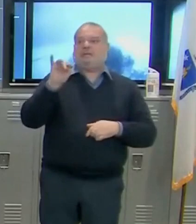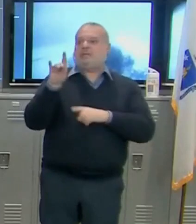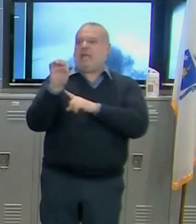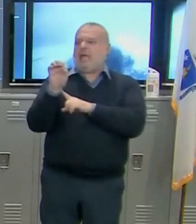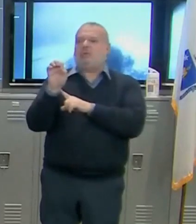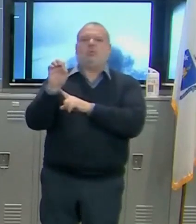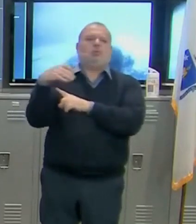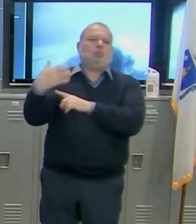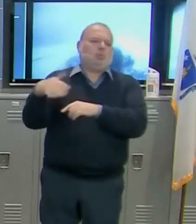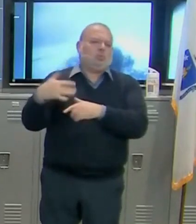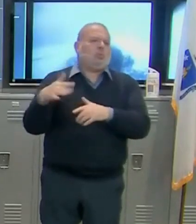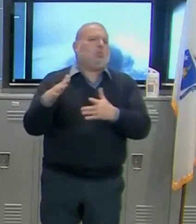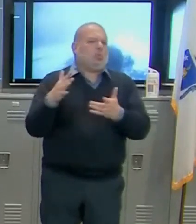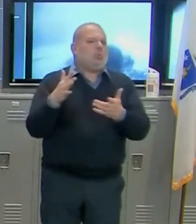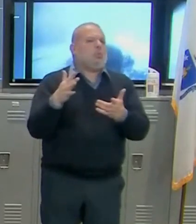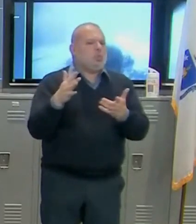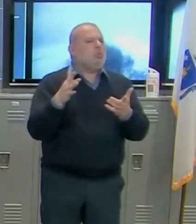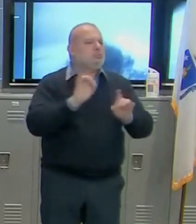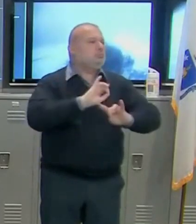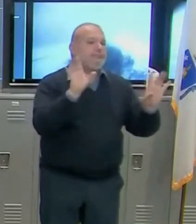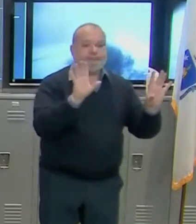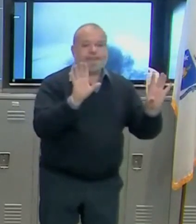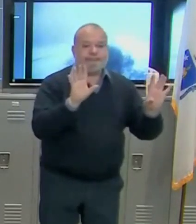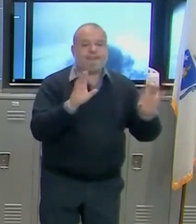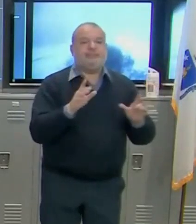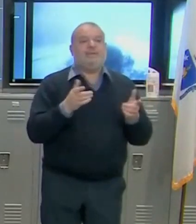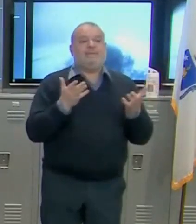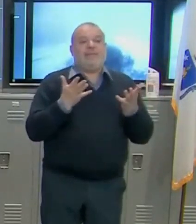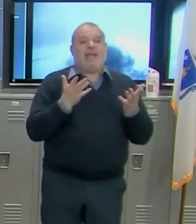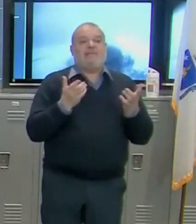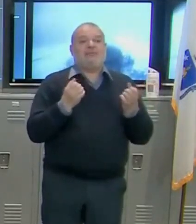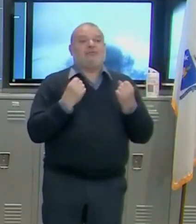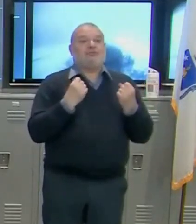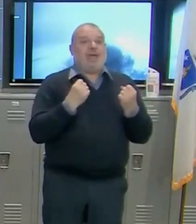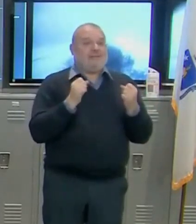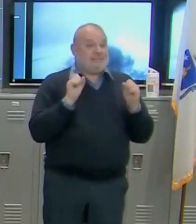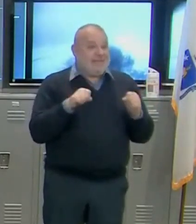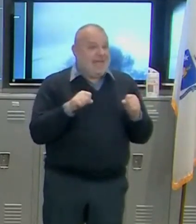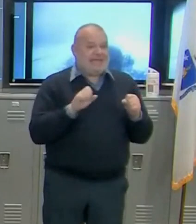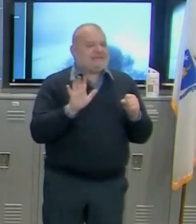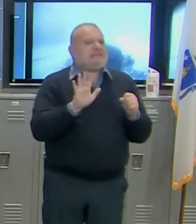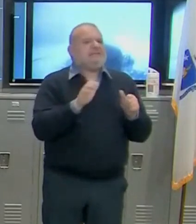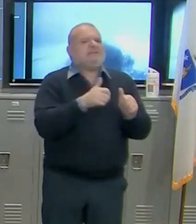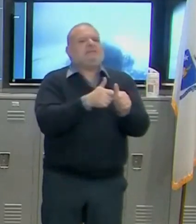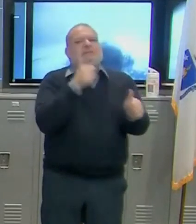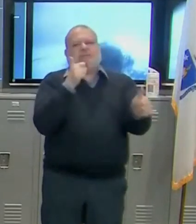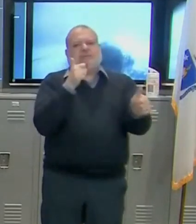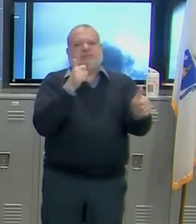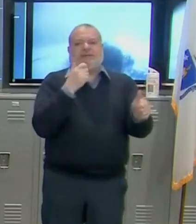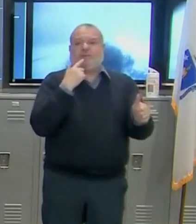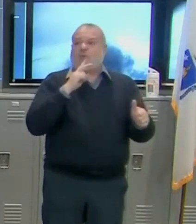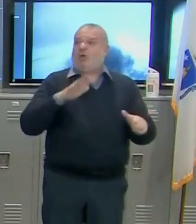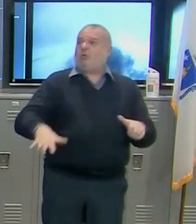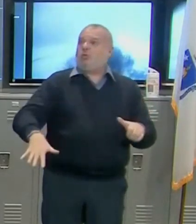open and passable for vehicle traffic, we do encourage motorists to stay off the road unless you absolutely must